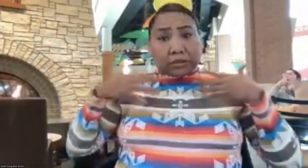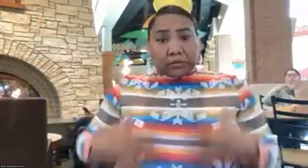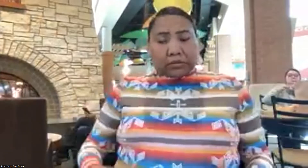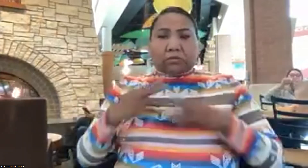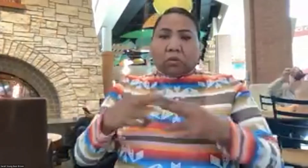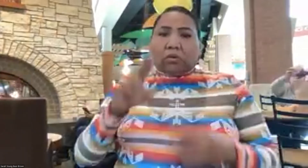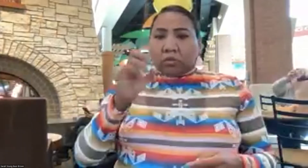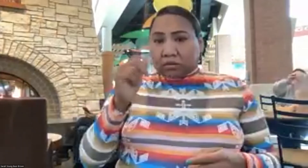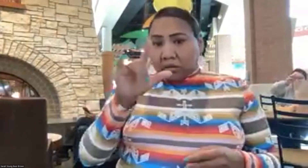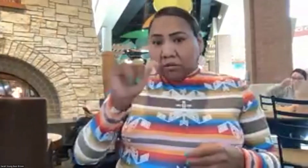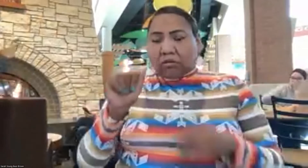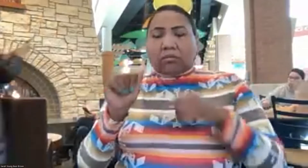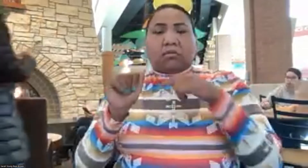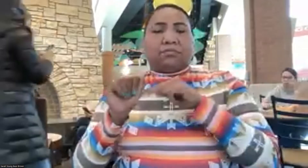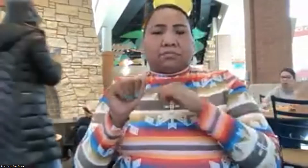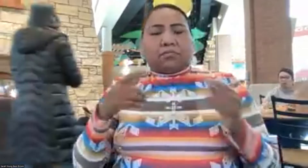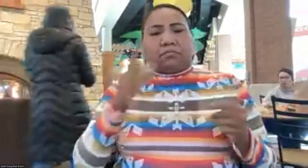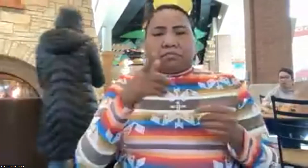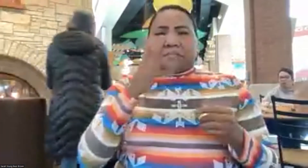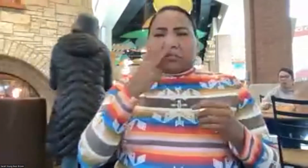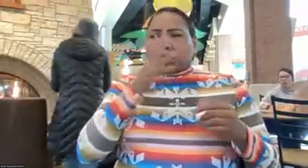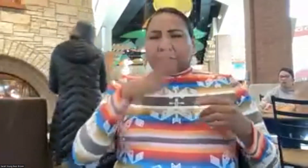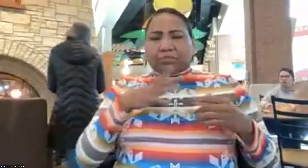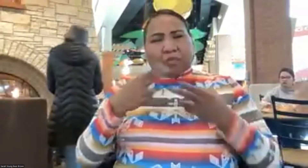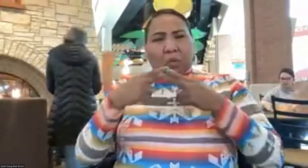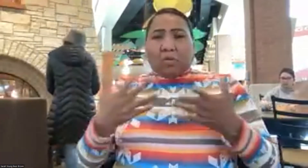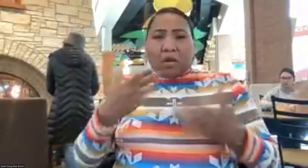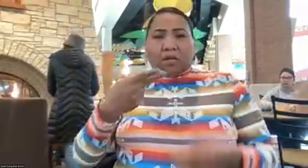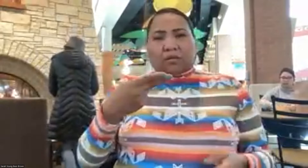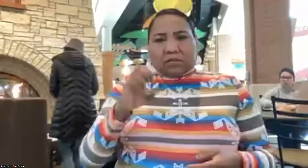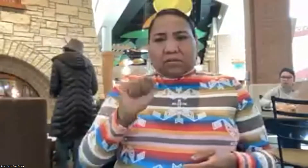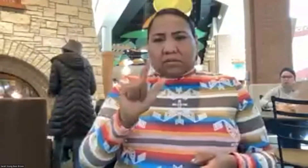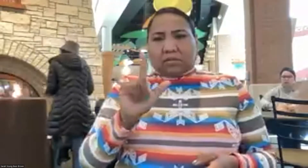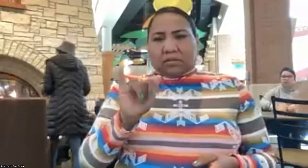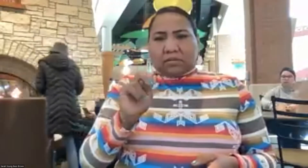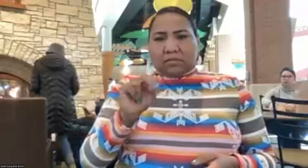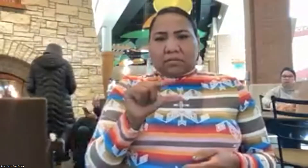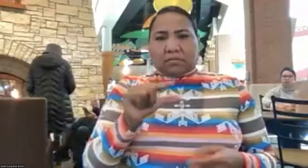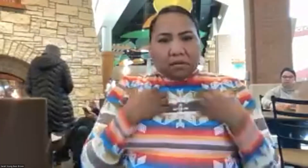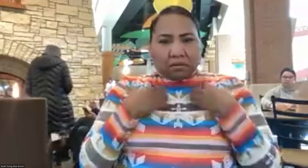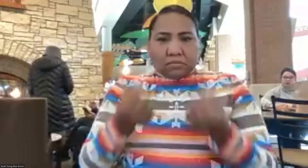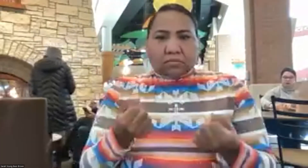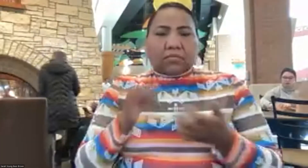you may have seen. The dresses at Shayla, I apologize, I'm not able to see that well, but part